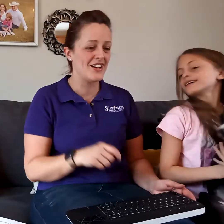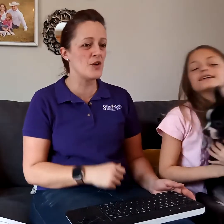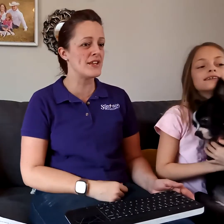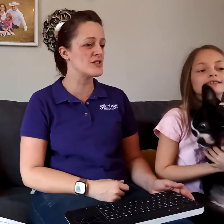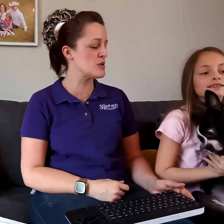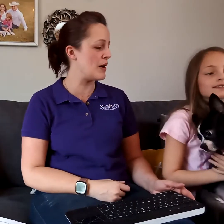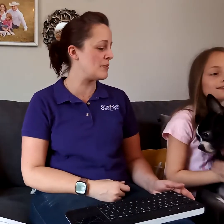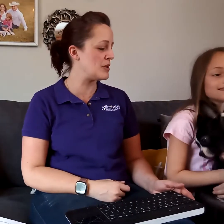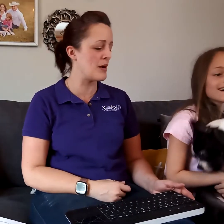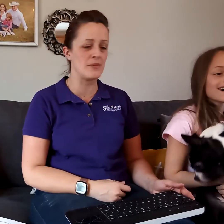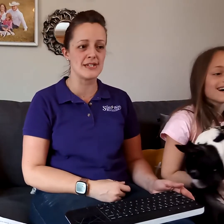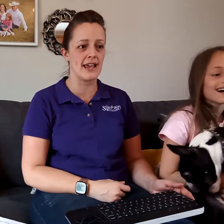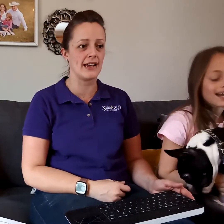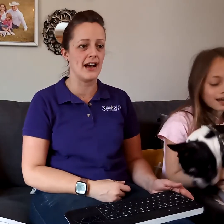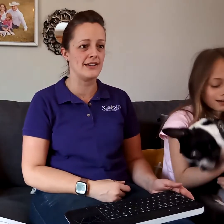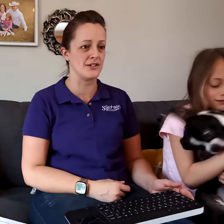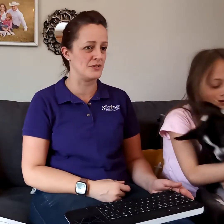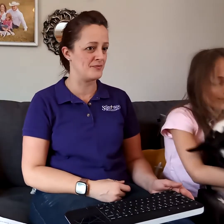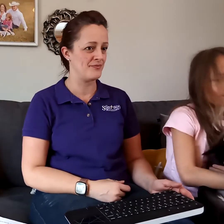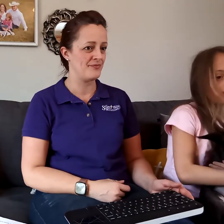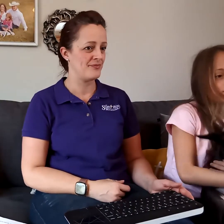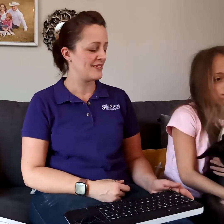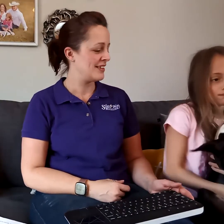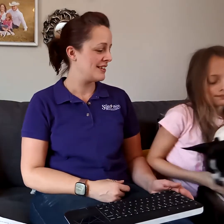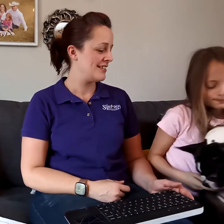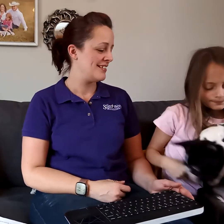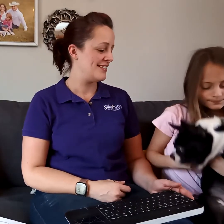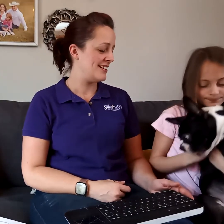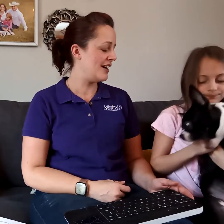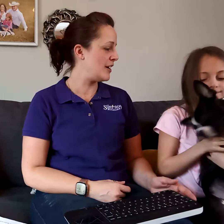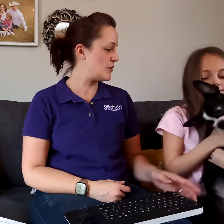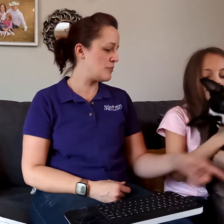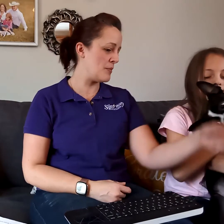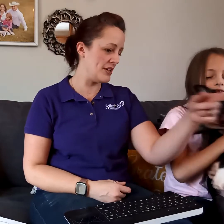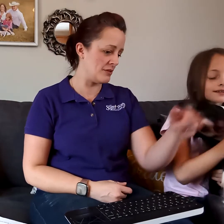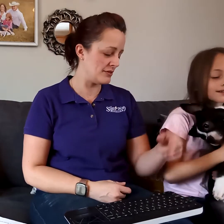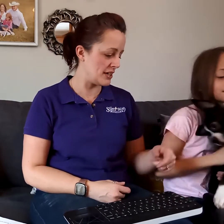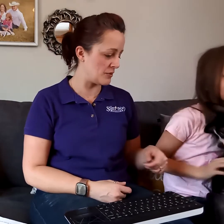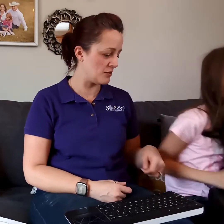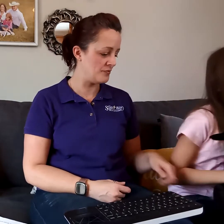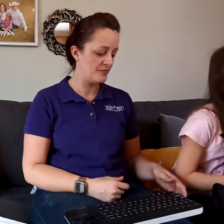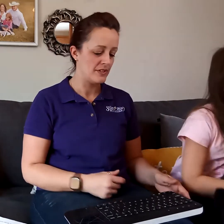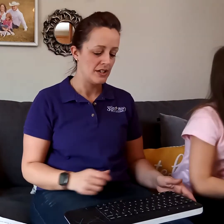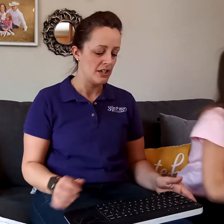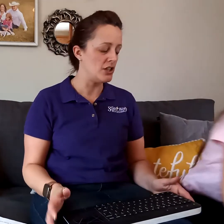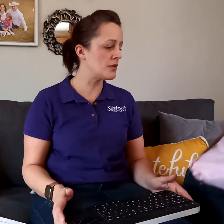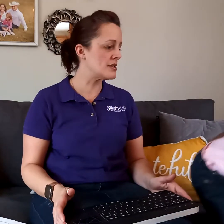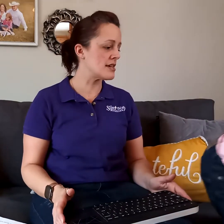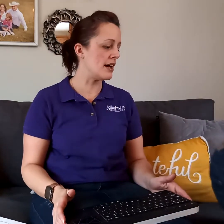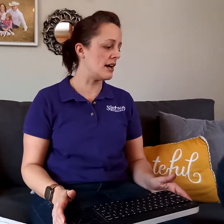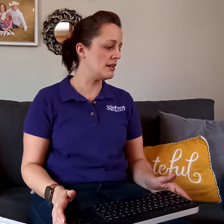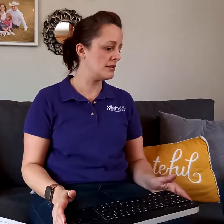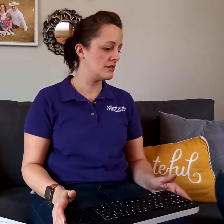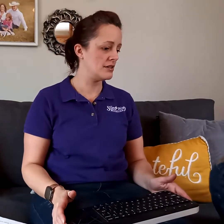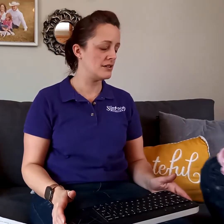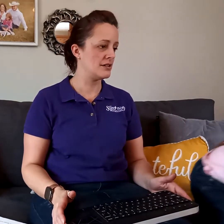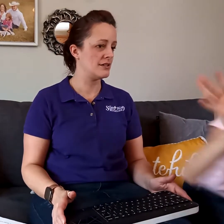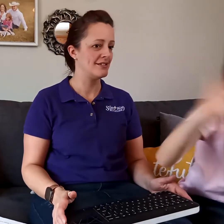there's the puppy. The puppy's saying hi too. All right, put the puppy down. Let him go. You can say hi.